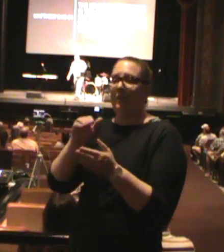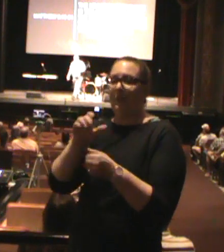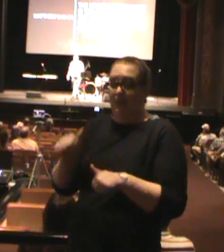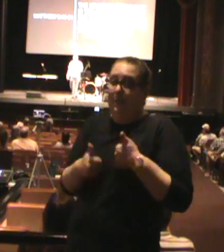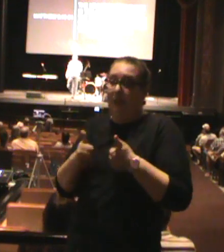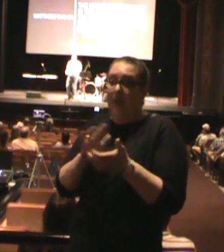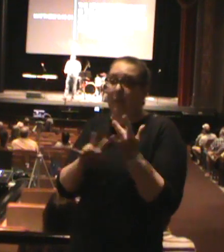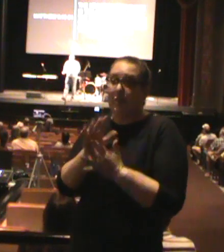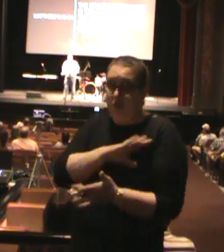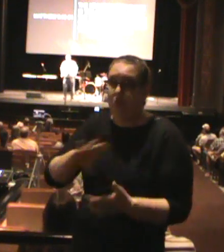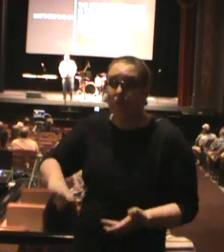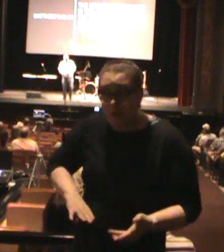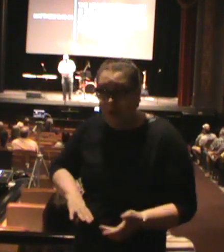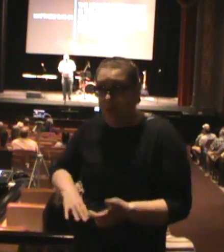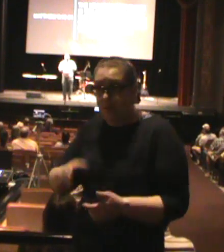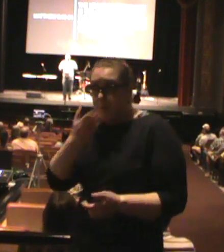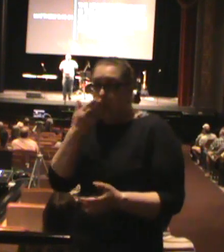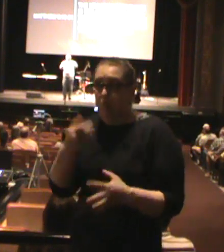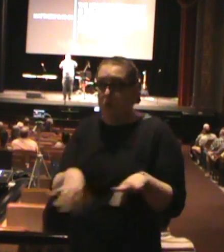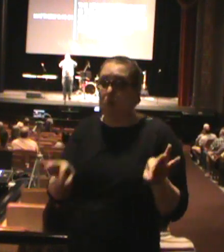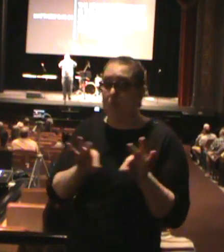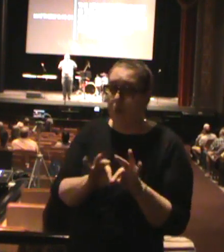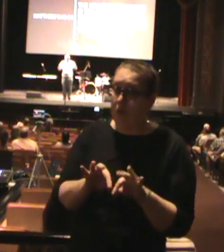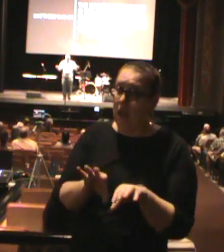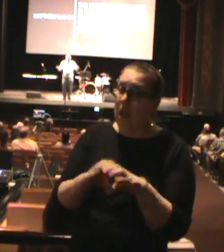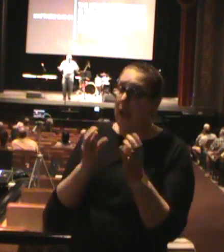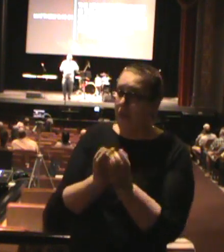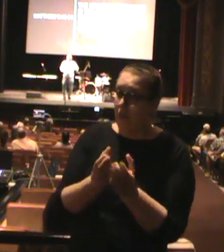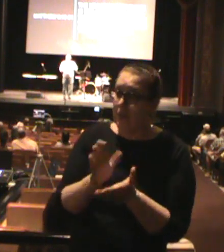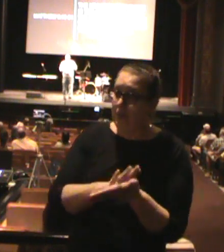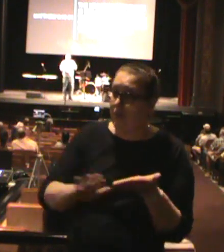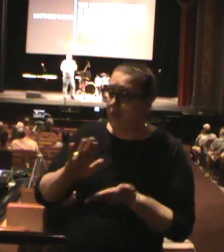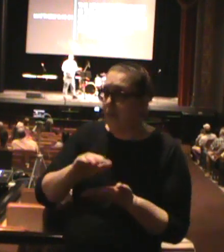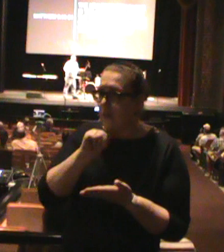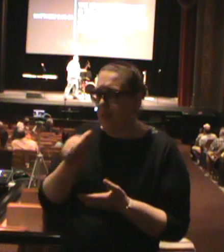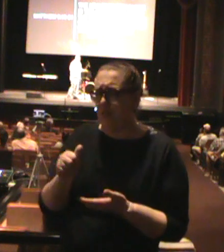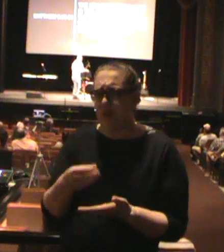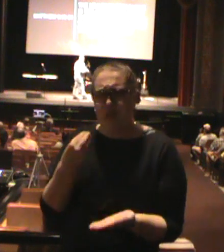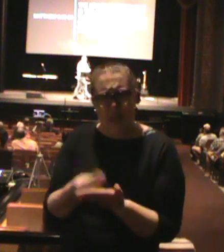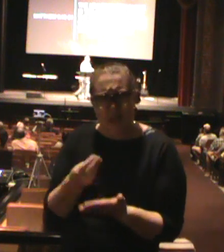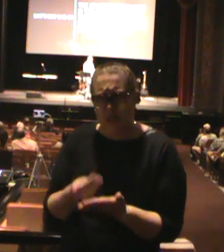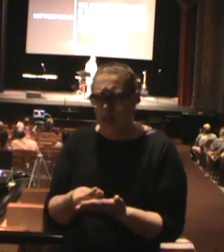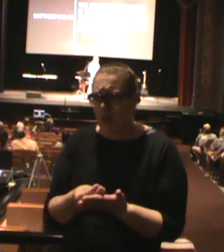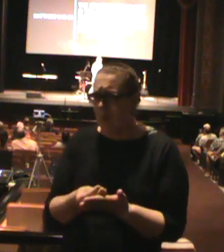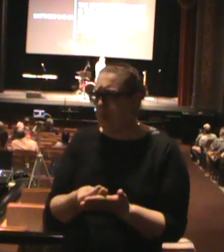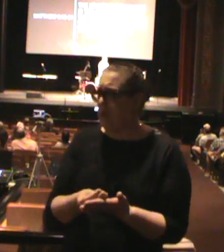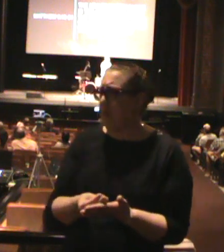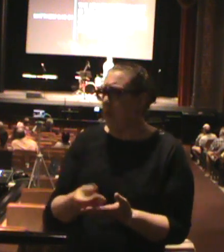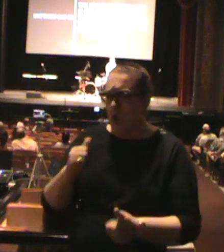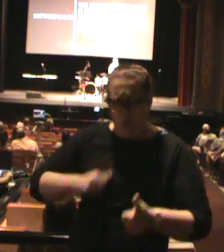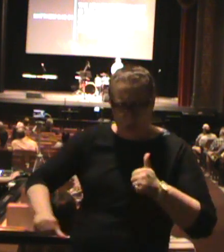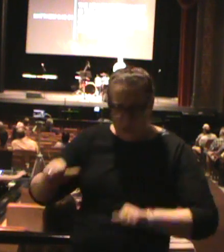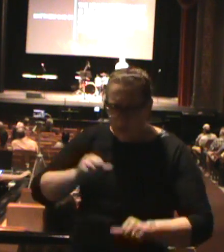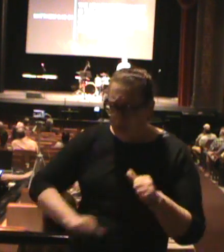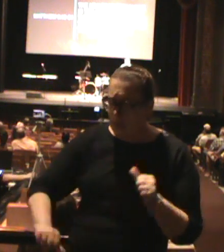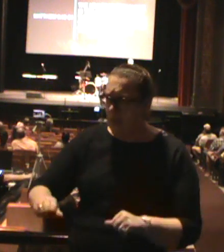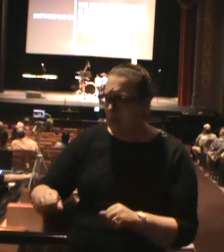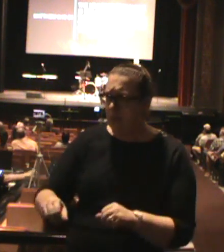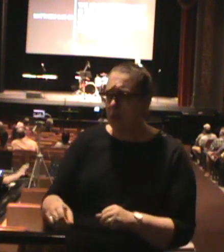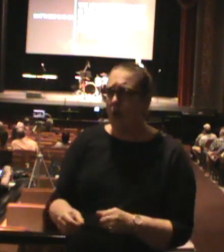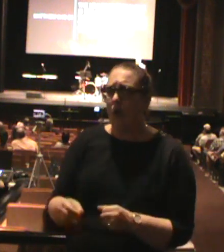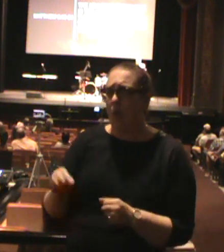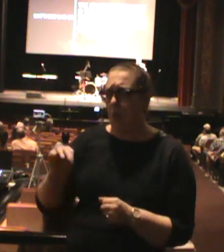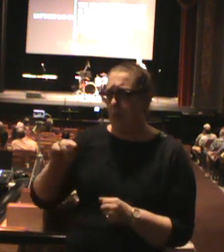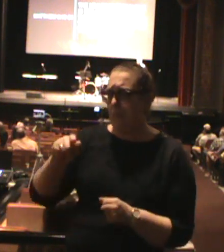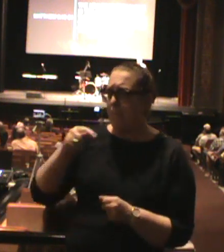important course in college is not about economics, it's not about science, it's not about math, it's about Jesus